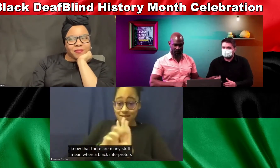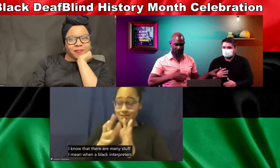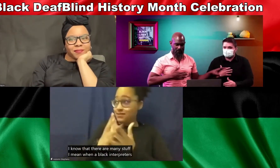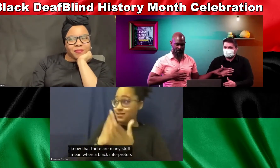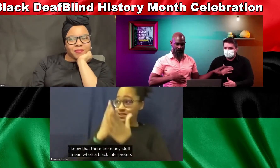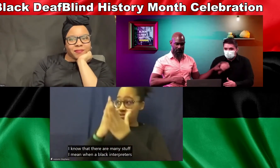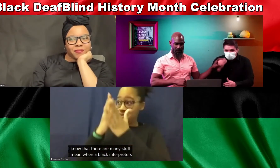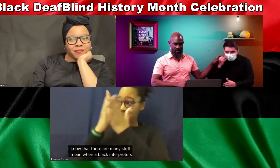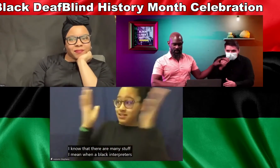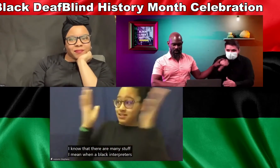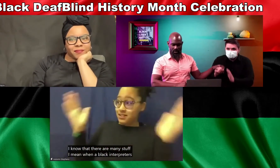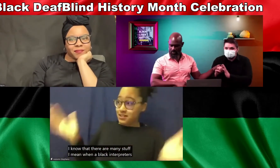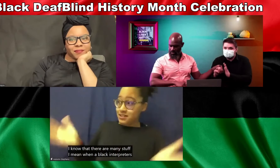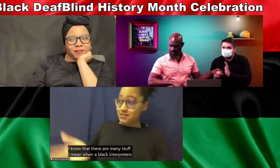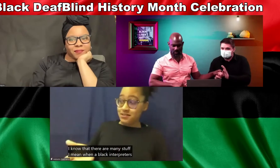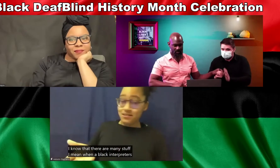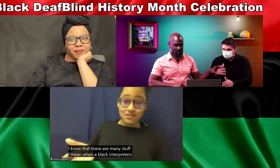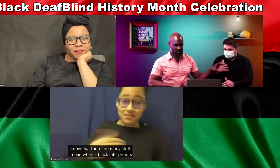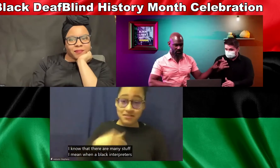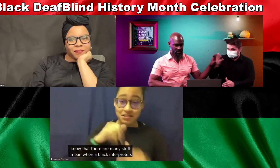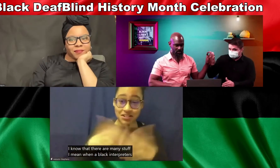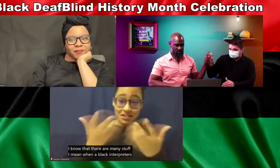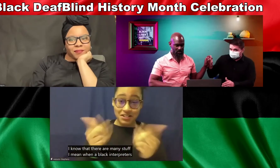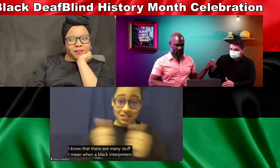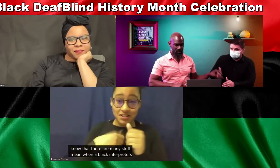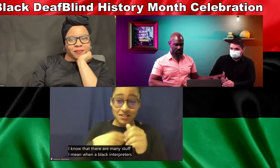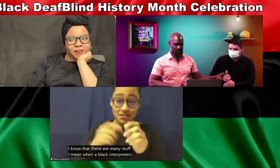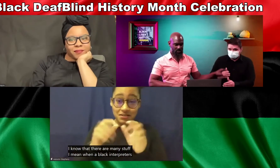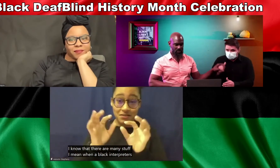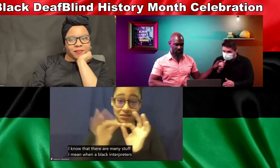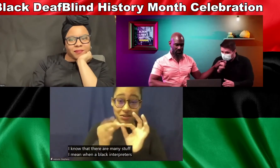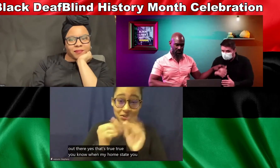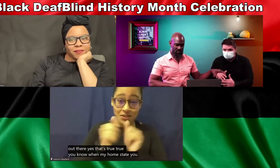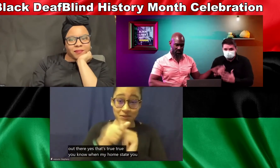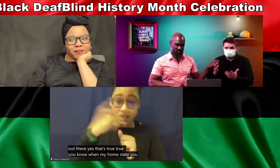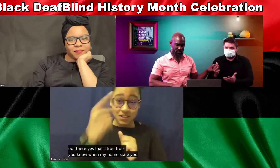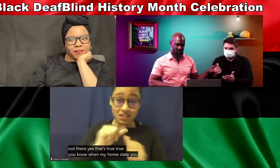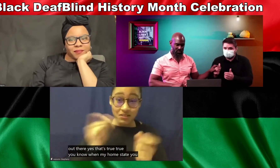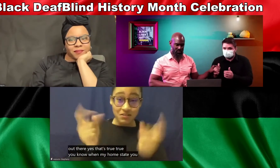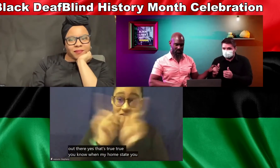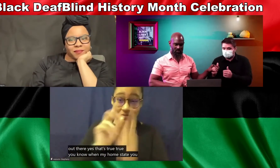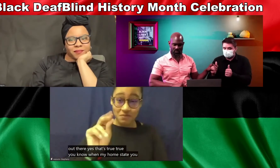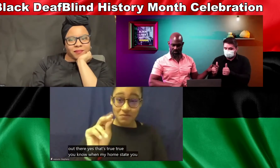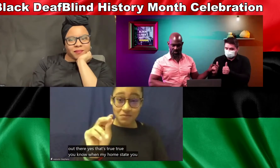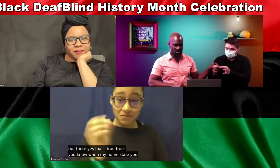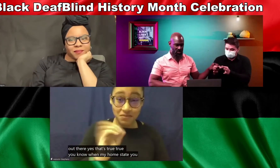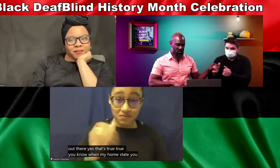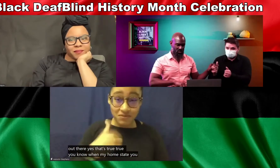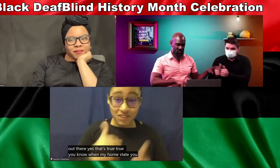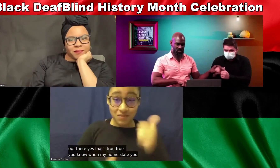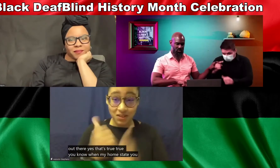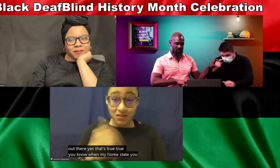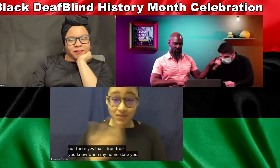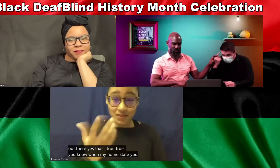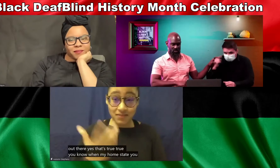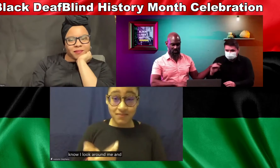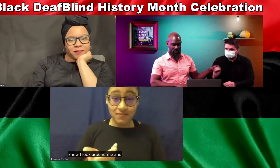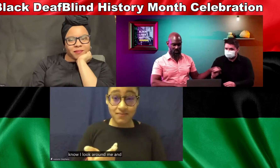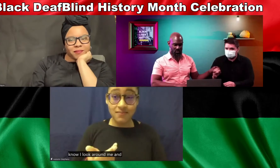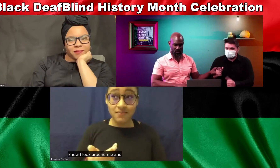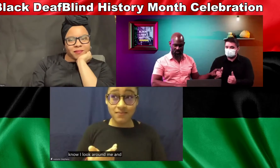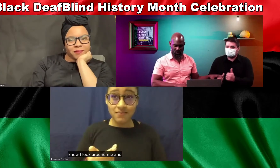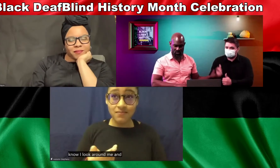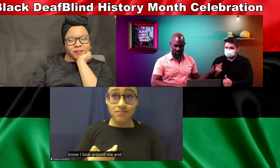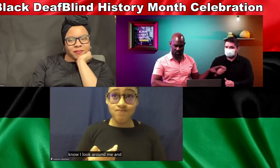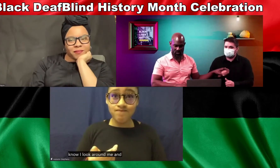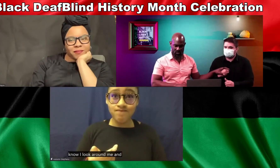In my home state, I look around me and I don't think that